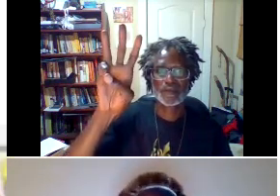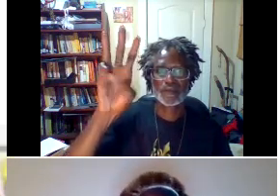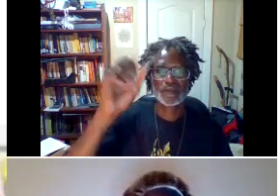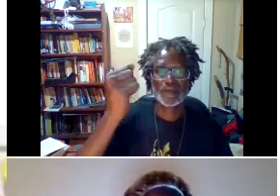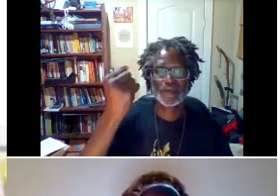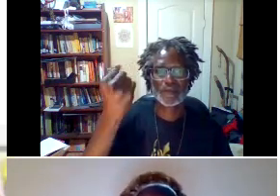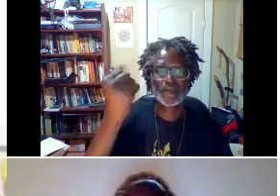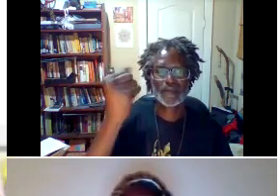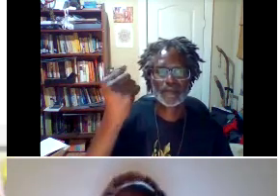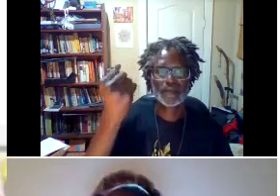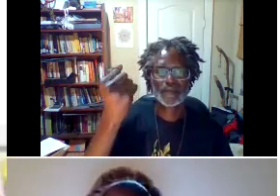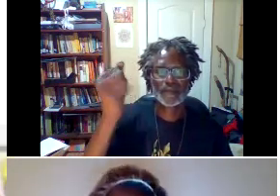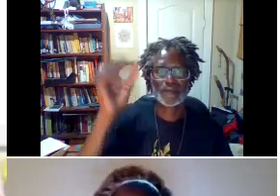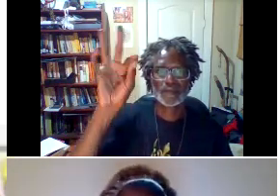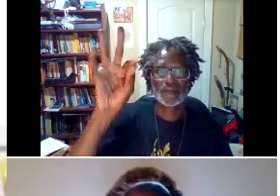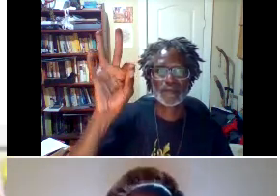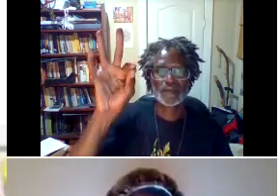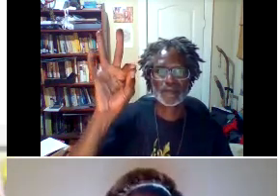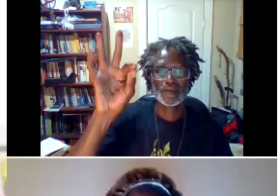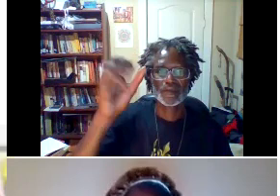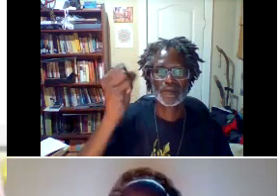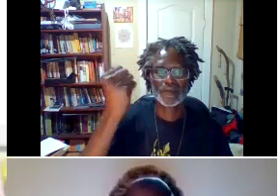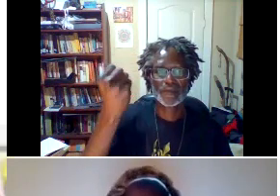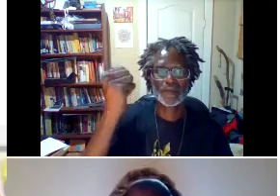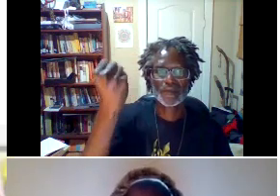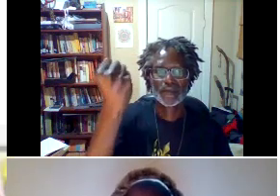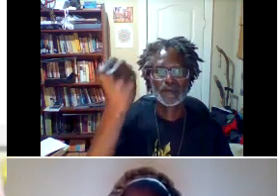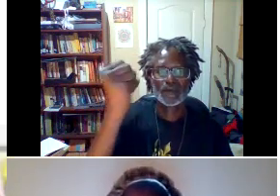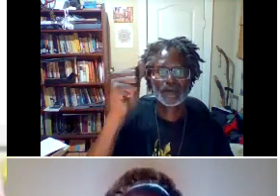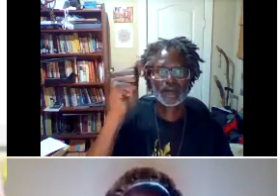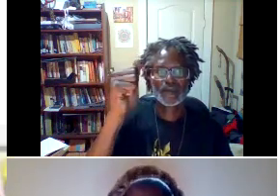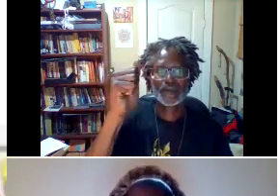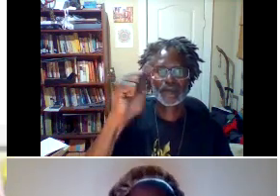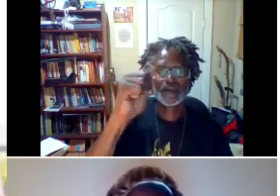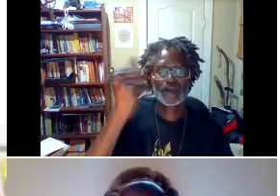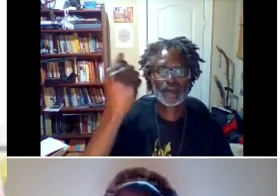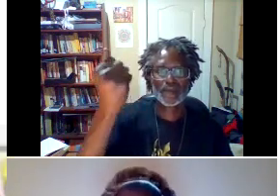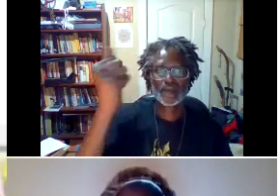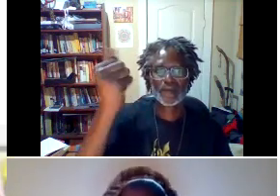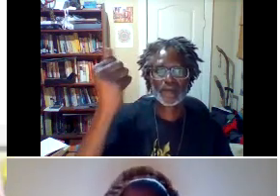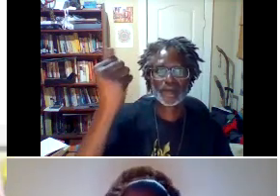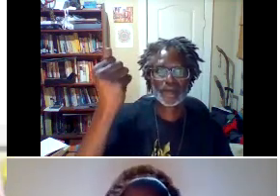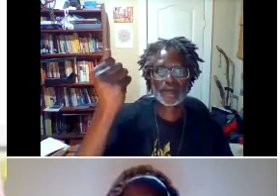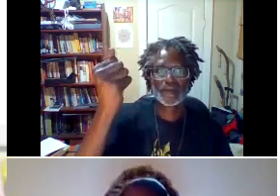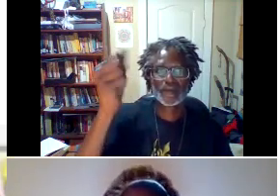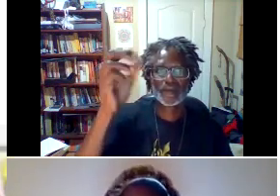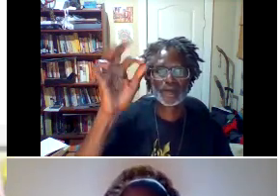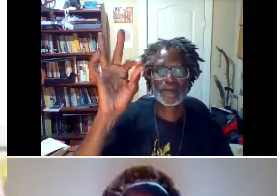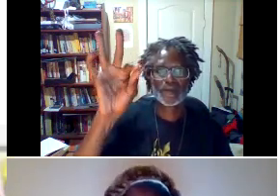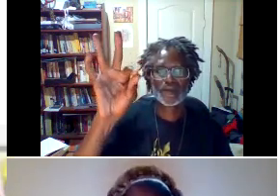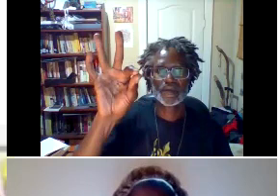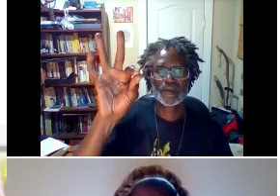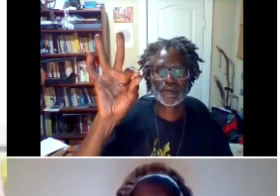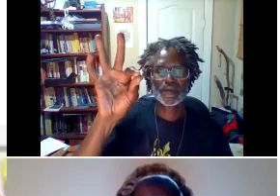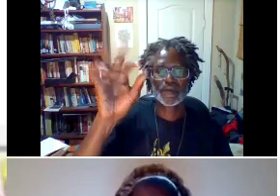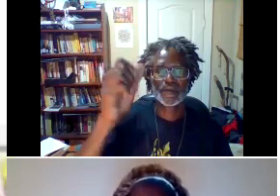learn how to tell time in A.S.L., but now you know how. Because you know your numbers, and that's all telling time is in A.S.L. is It's